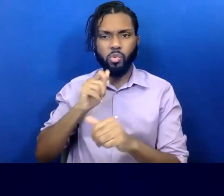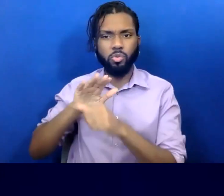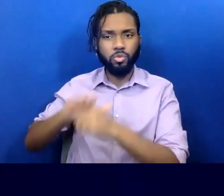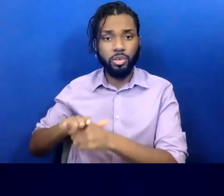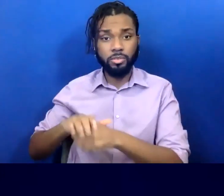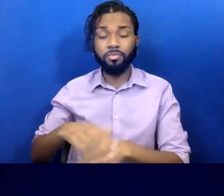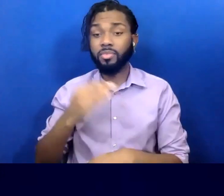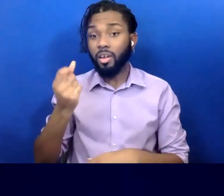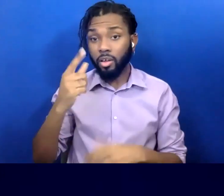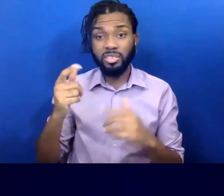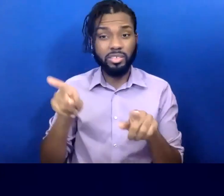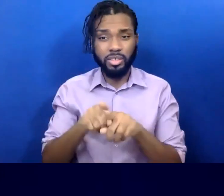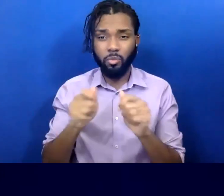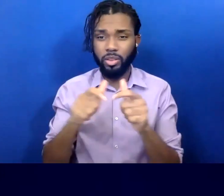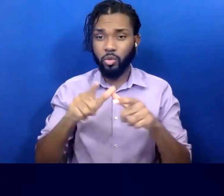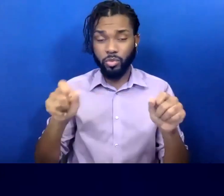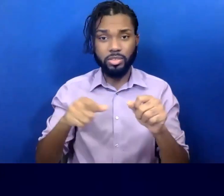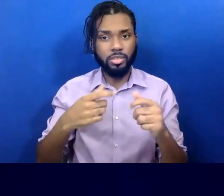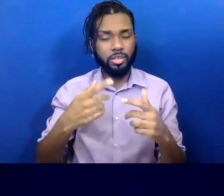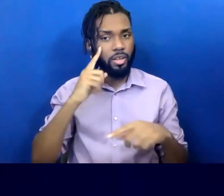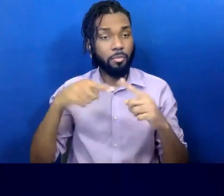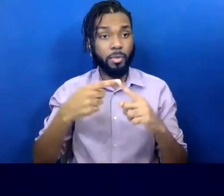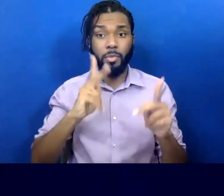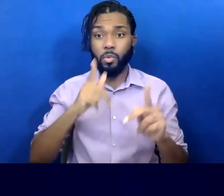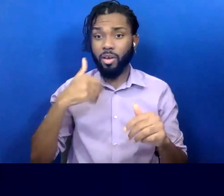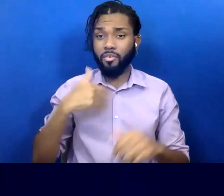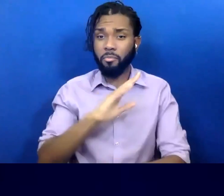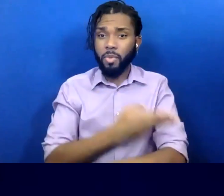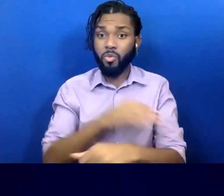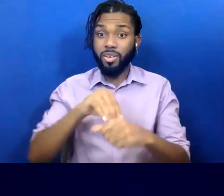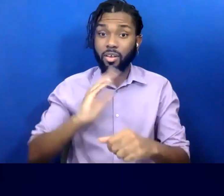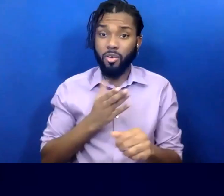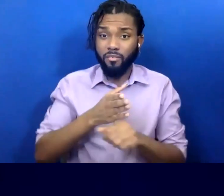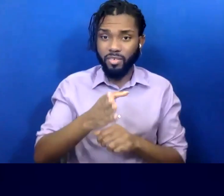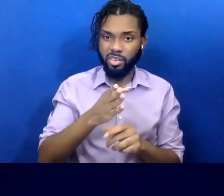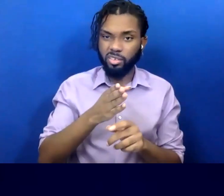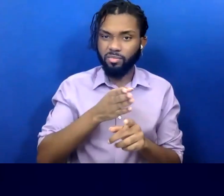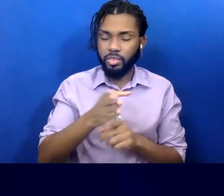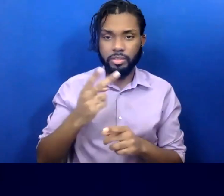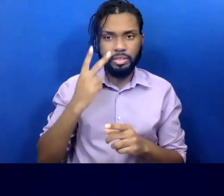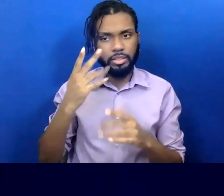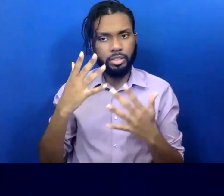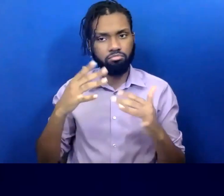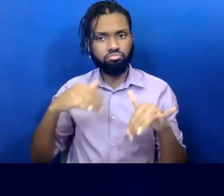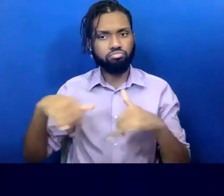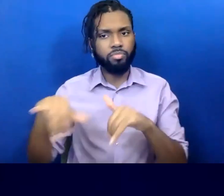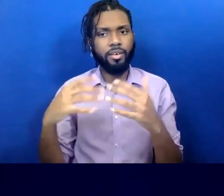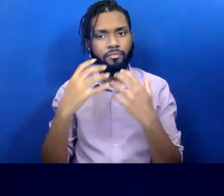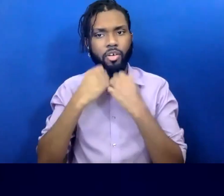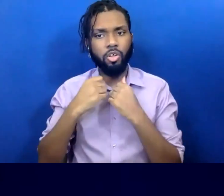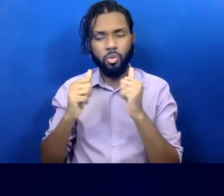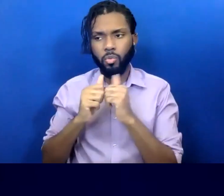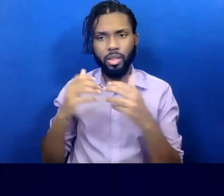How do you make sure that those in power in our field see value, common value in allowing a level playing